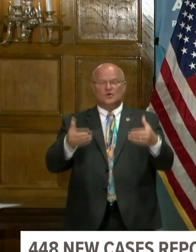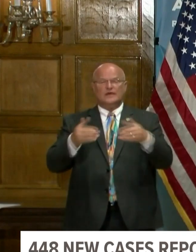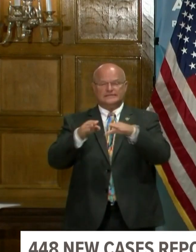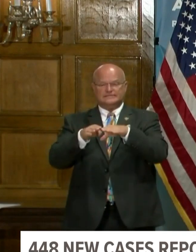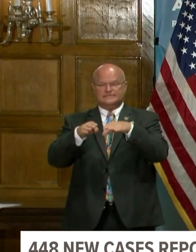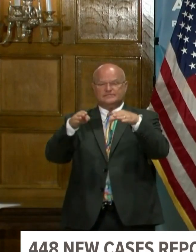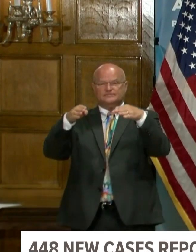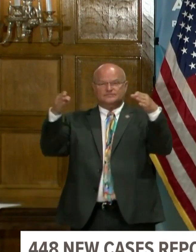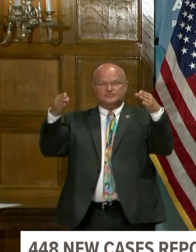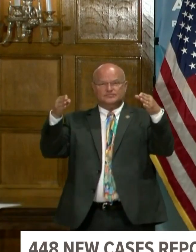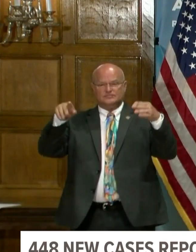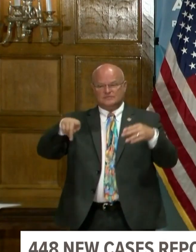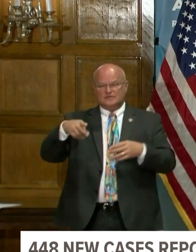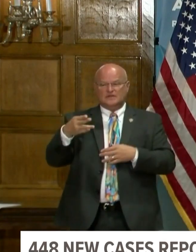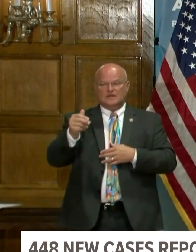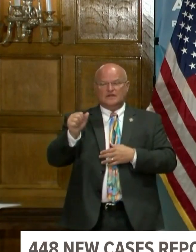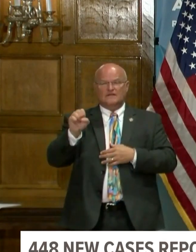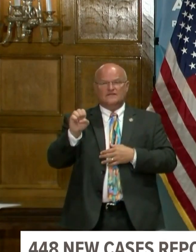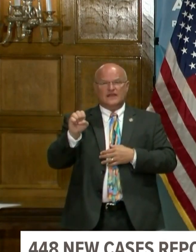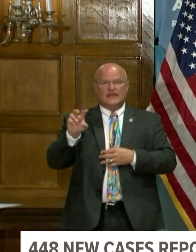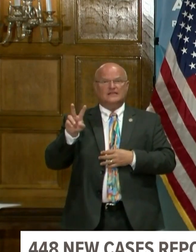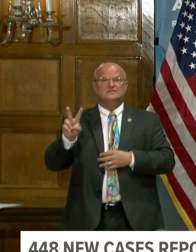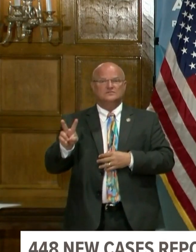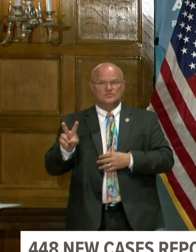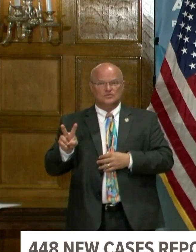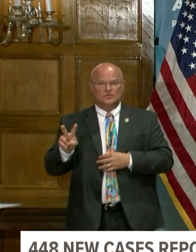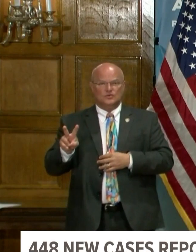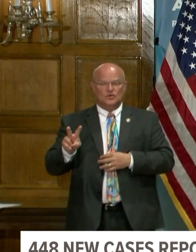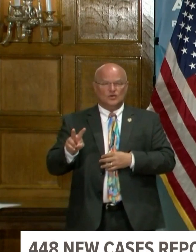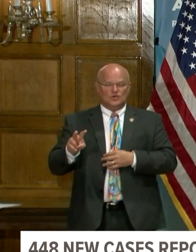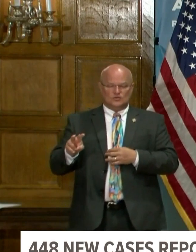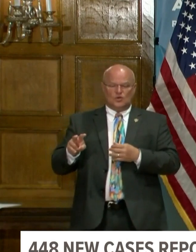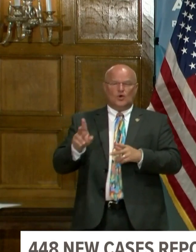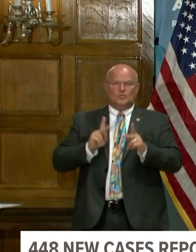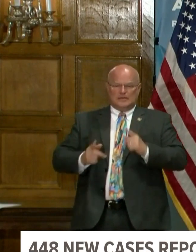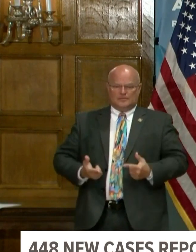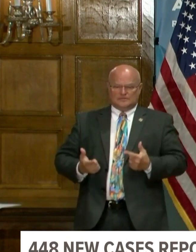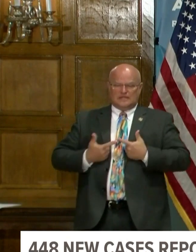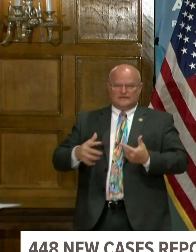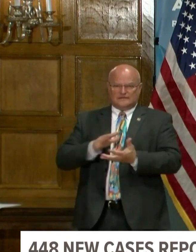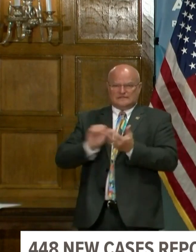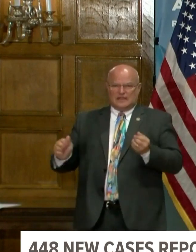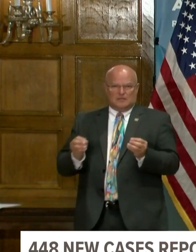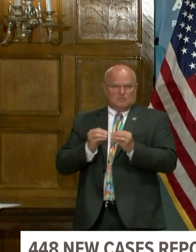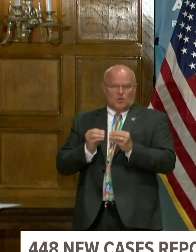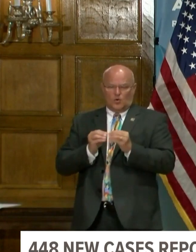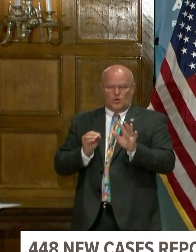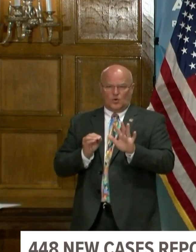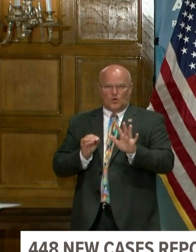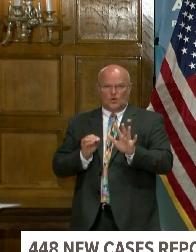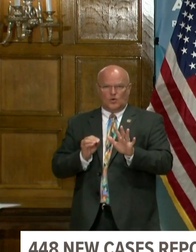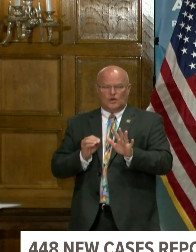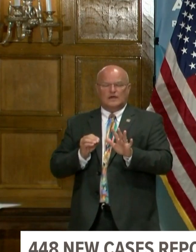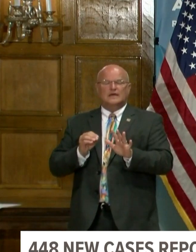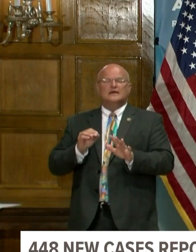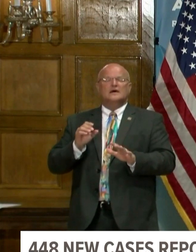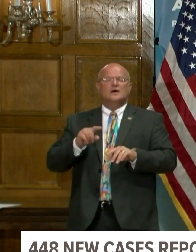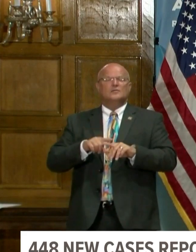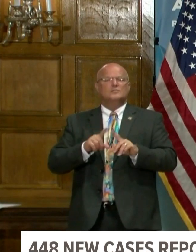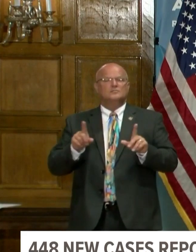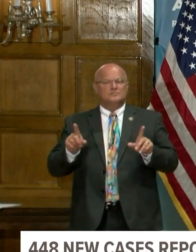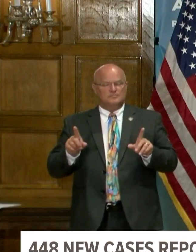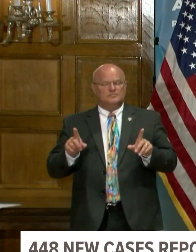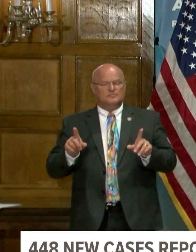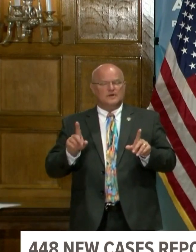some of these restrictions so that we don't cause more damage to people's lives and their livelihood.